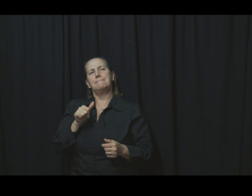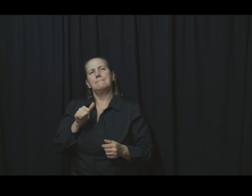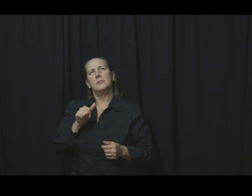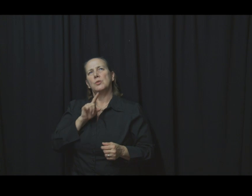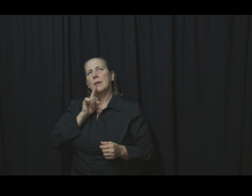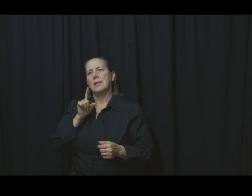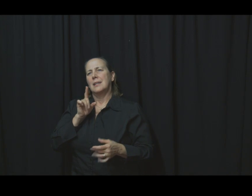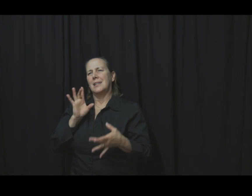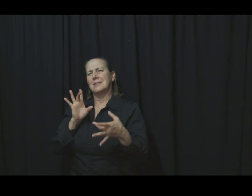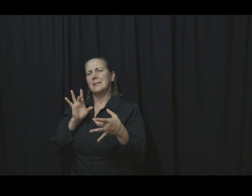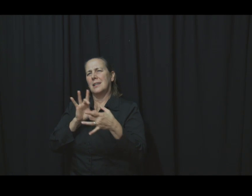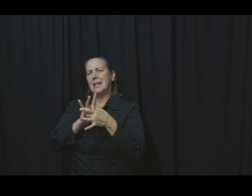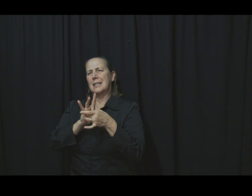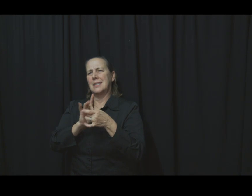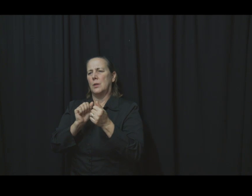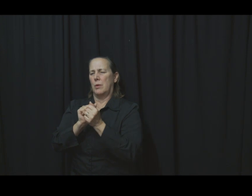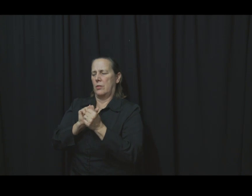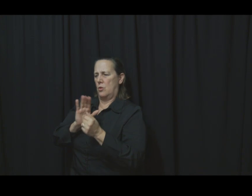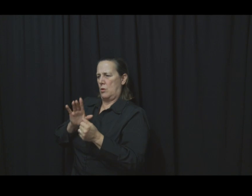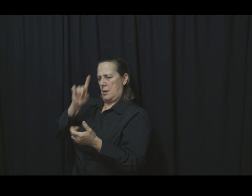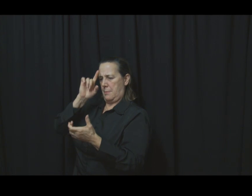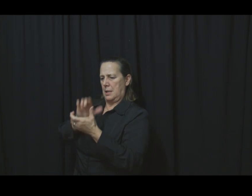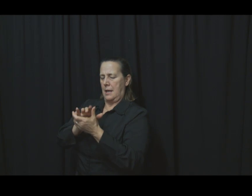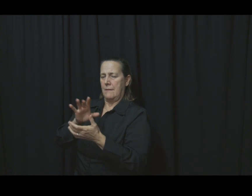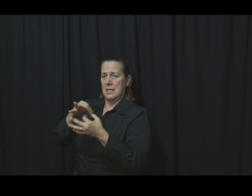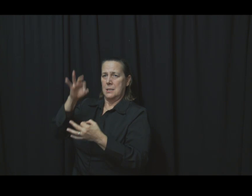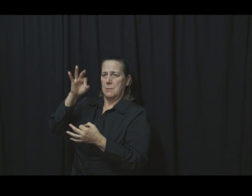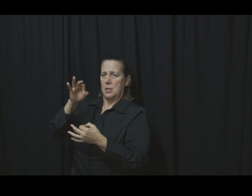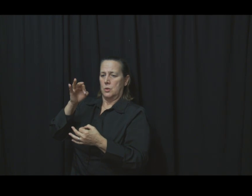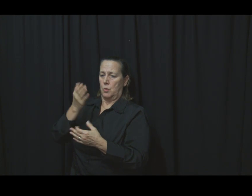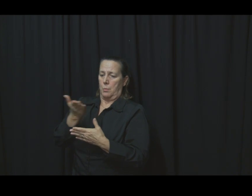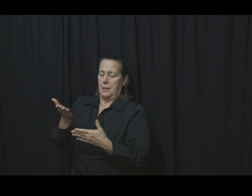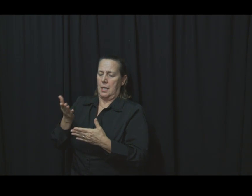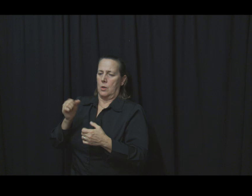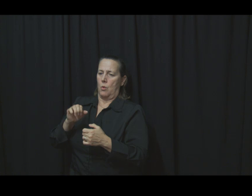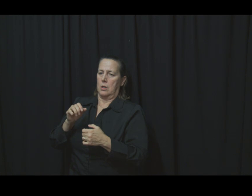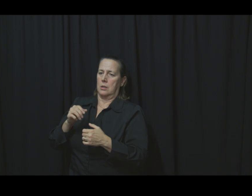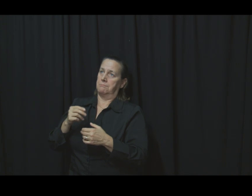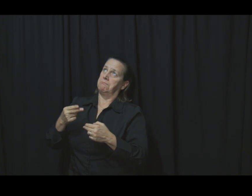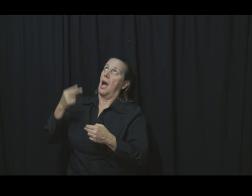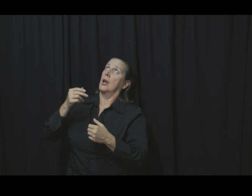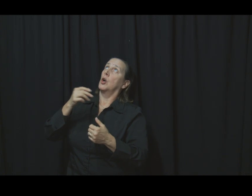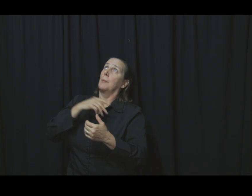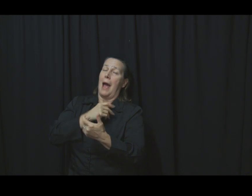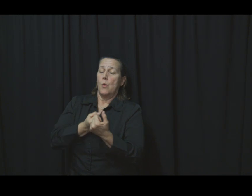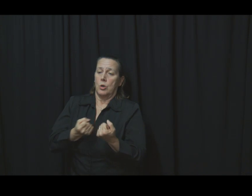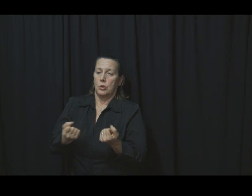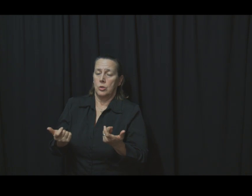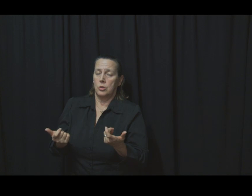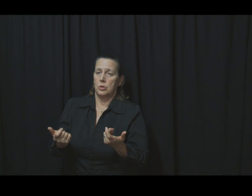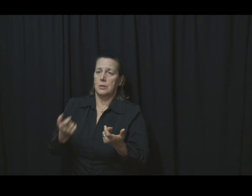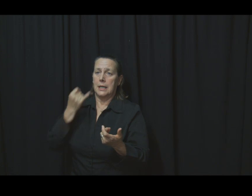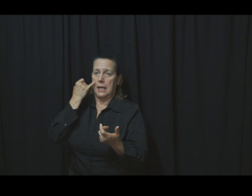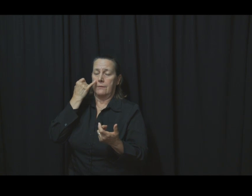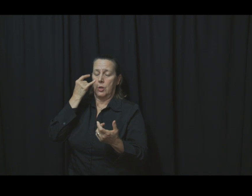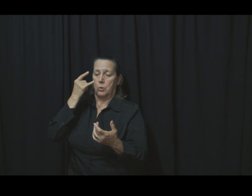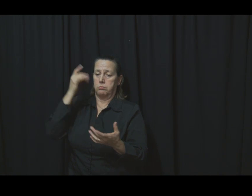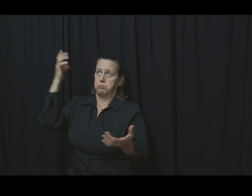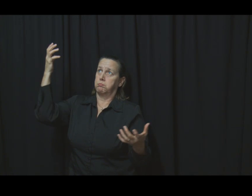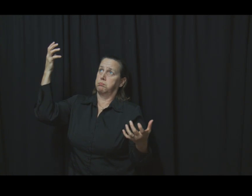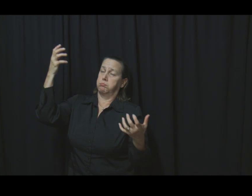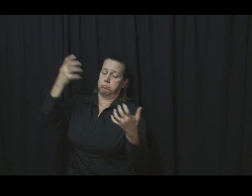that connected with your belief in a spiritual being or a higher power. If you reconcile those